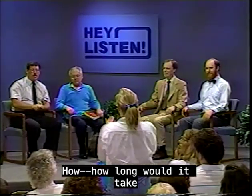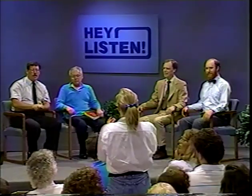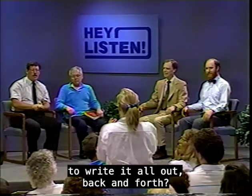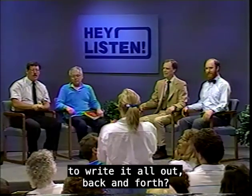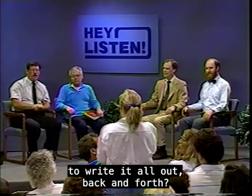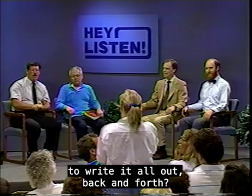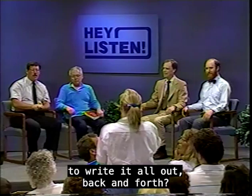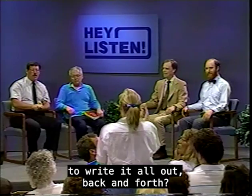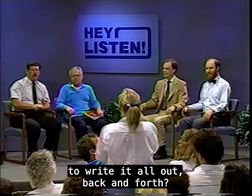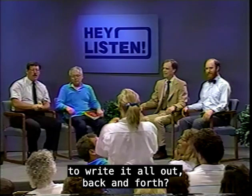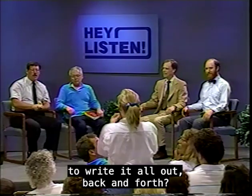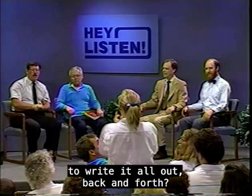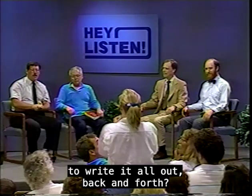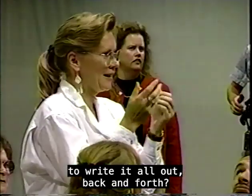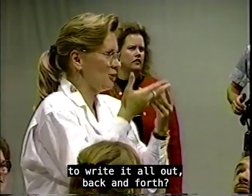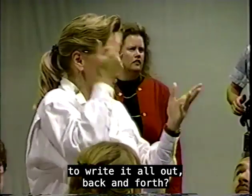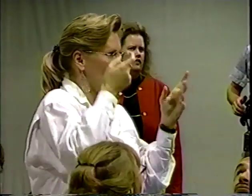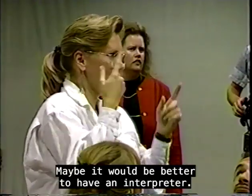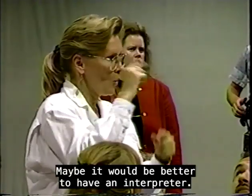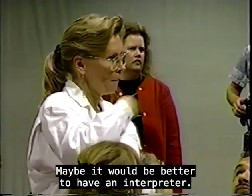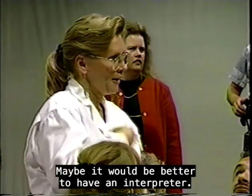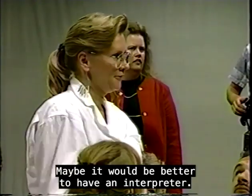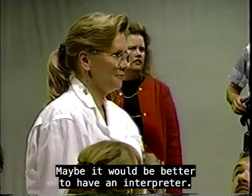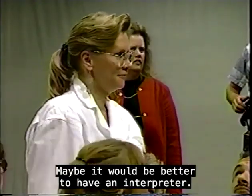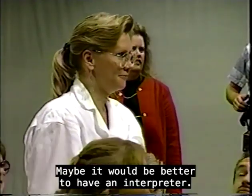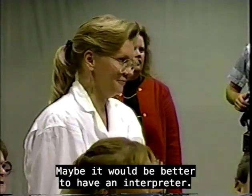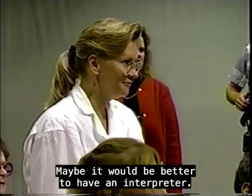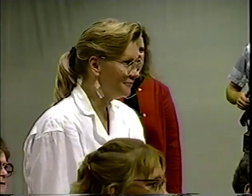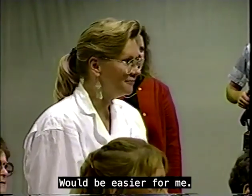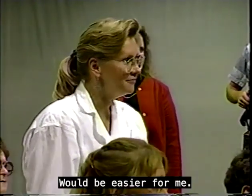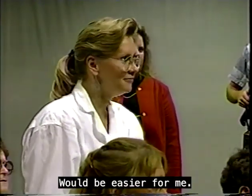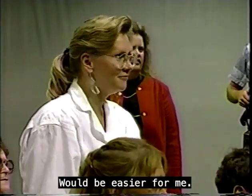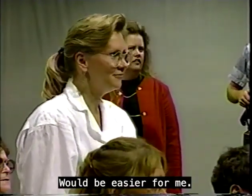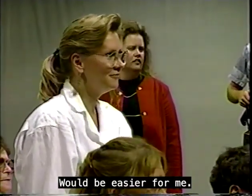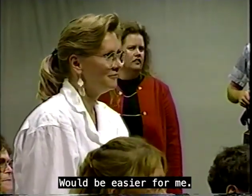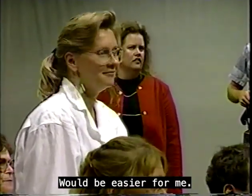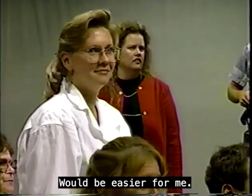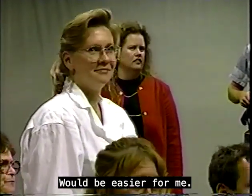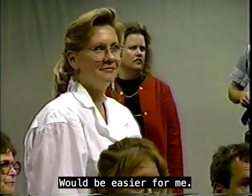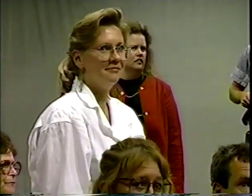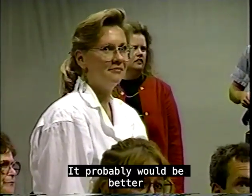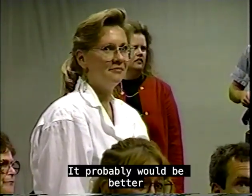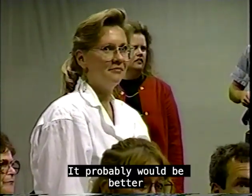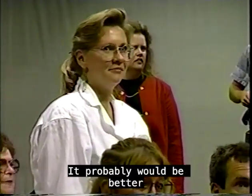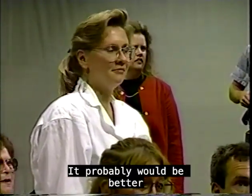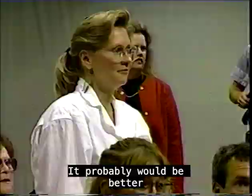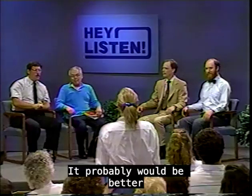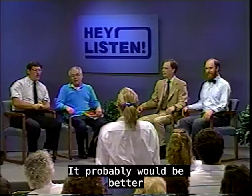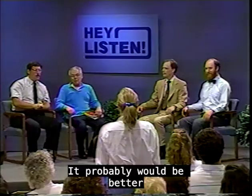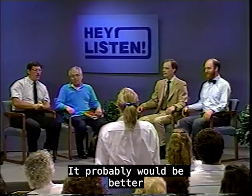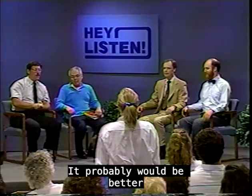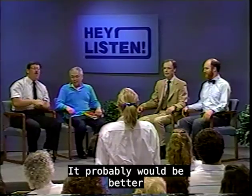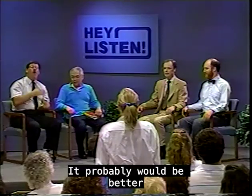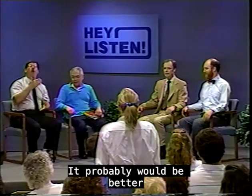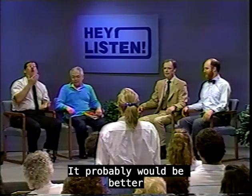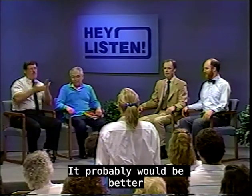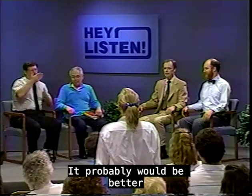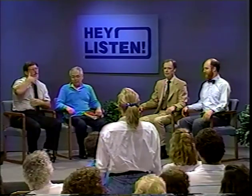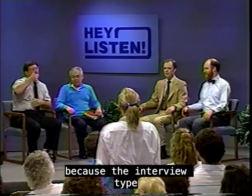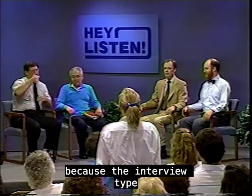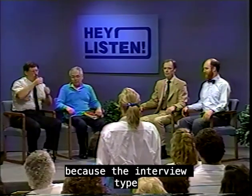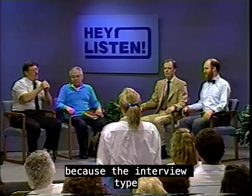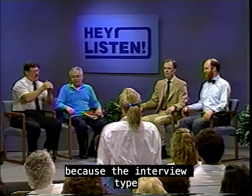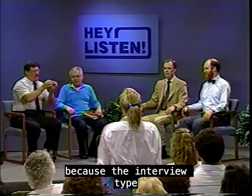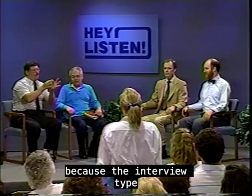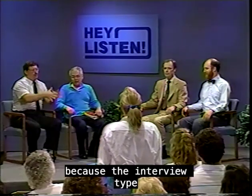long would it take to write it all out back and forth? Maybe it would be better to have an interpreter. It would be easier for me. It probably would be better to have an